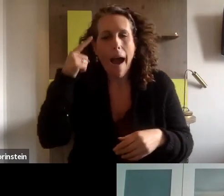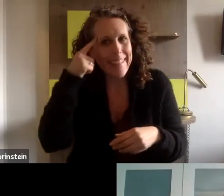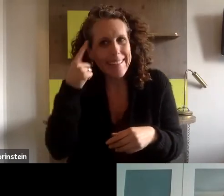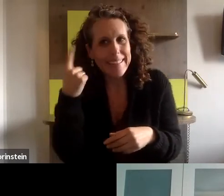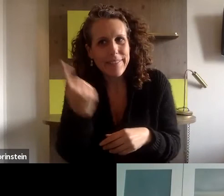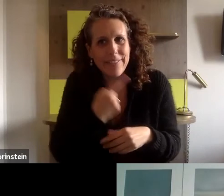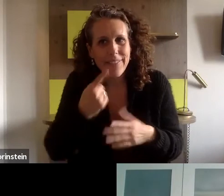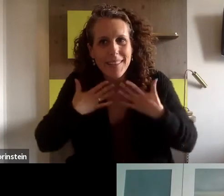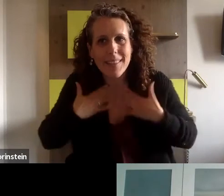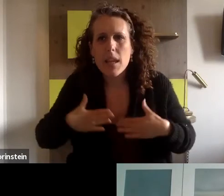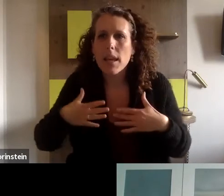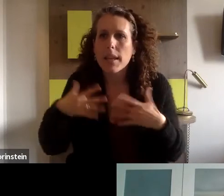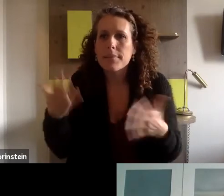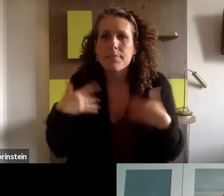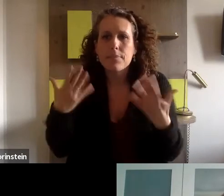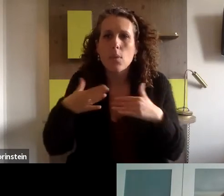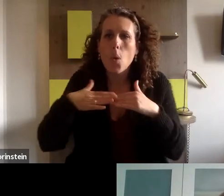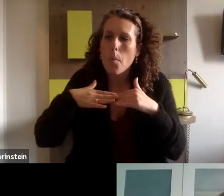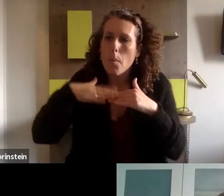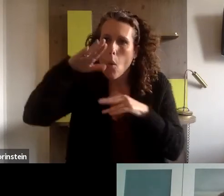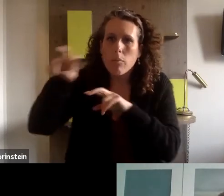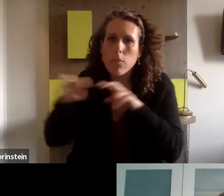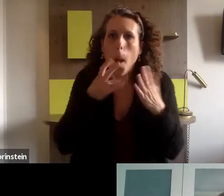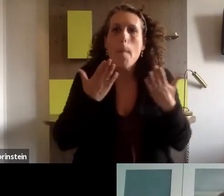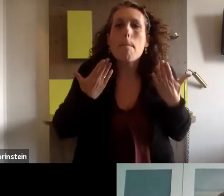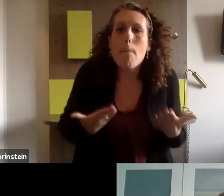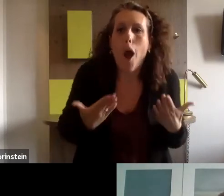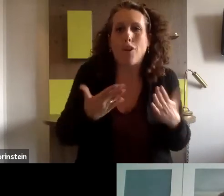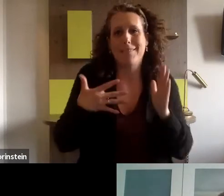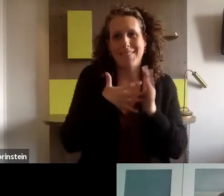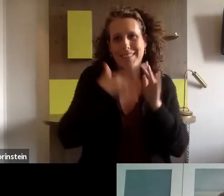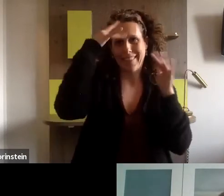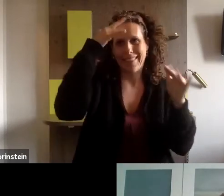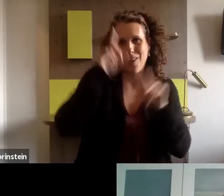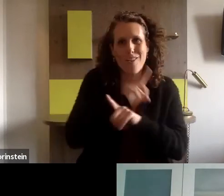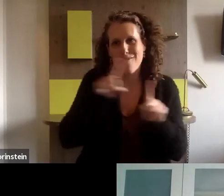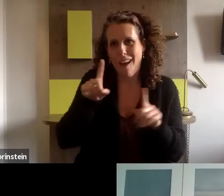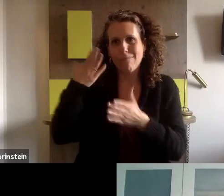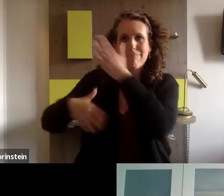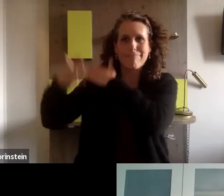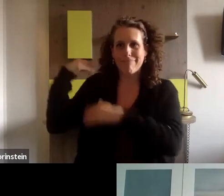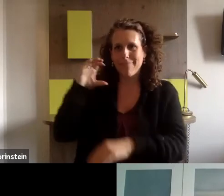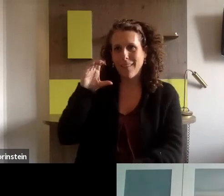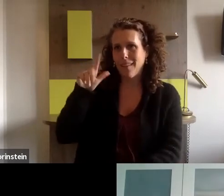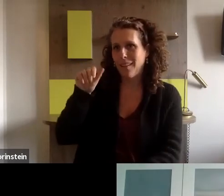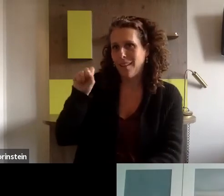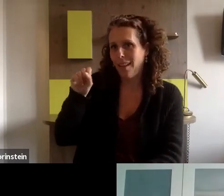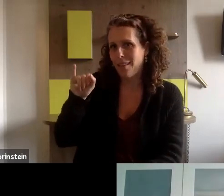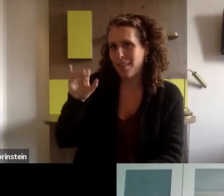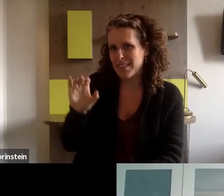into using more modern testing theories. Okay,